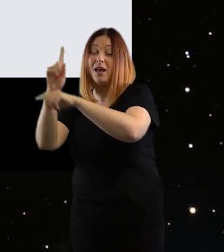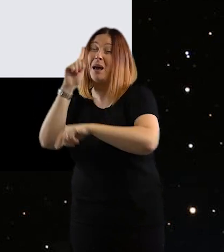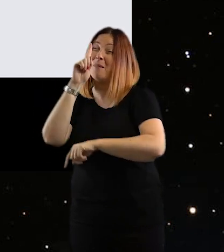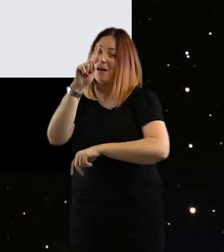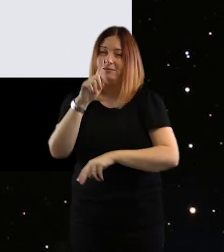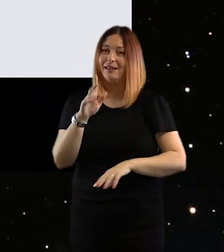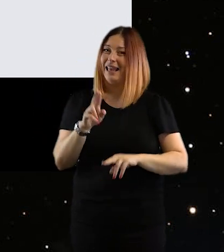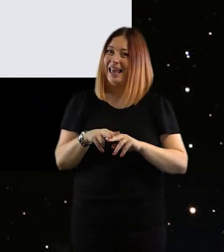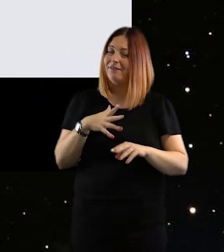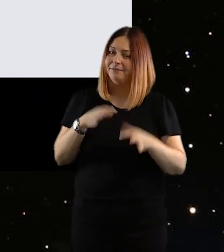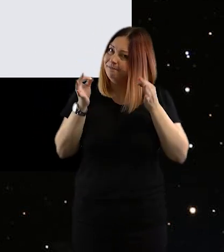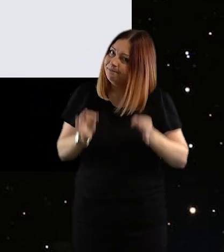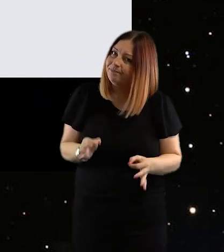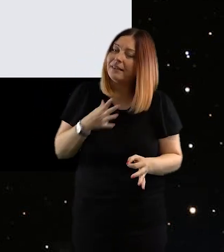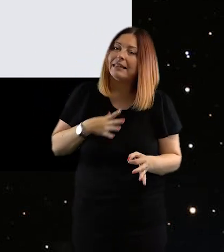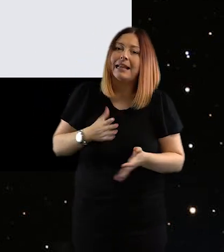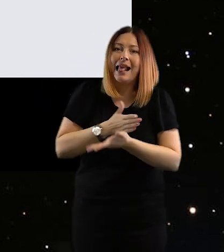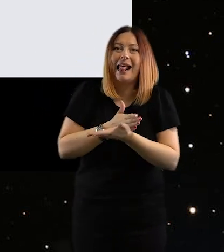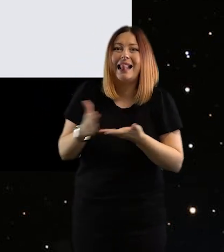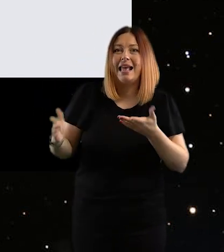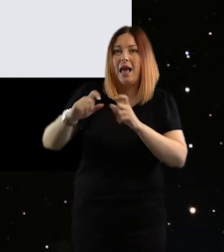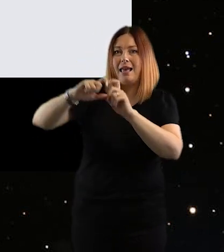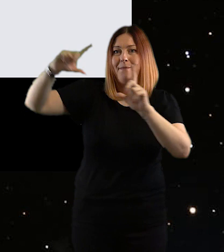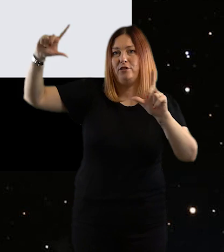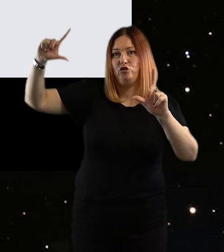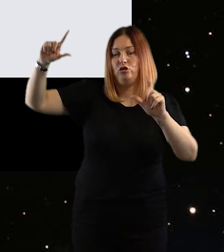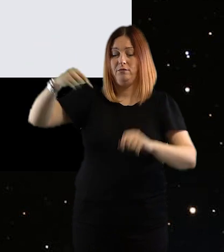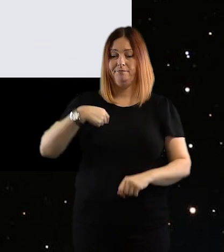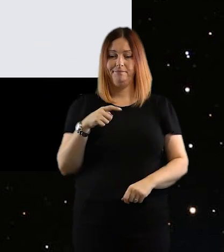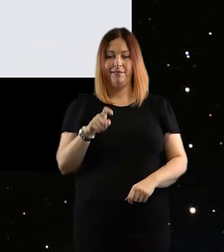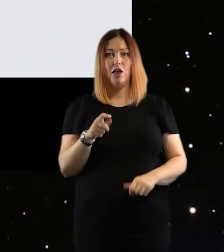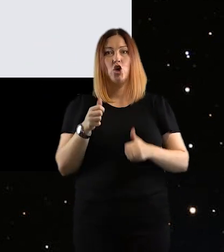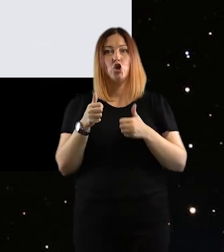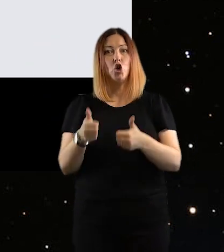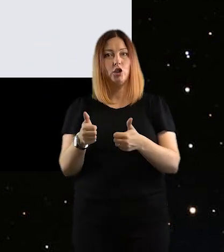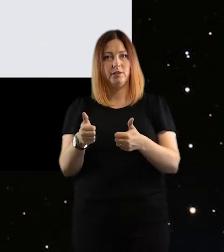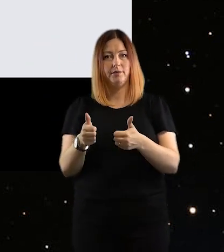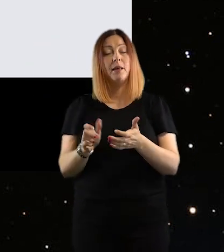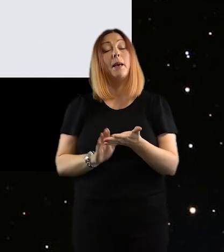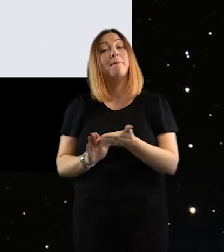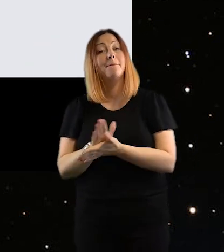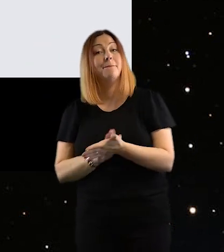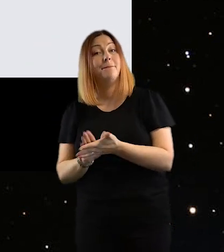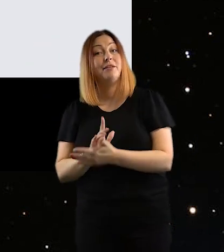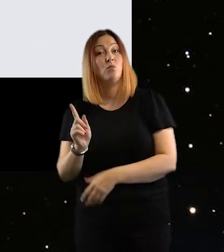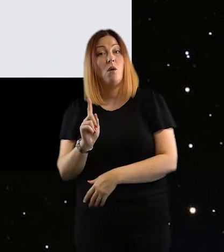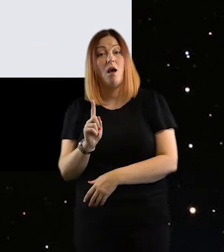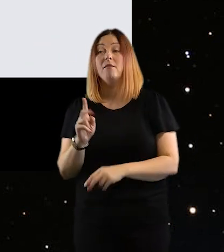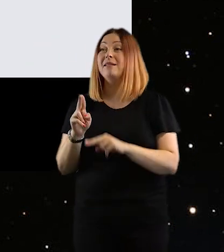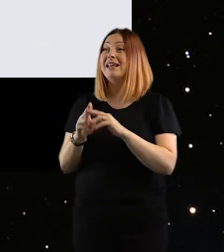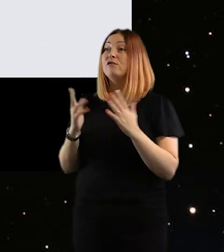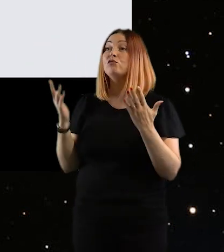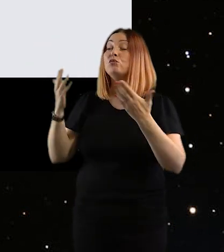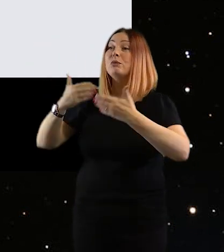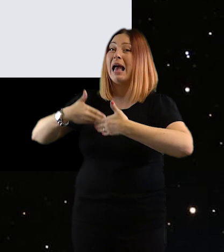clear image, then I'm going to have to select good as the only seeing conditions, which means if this evening